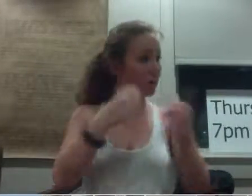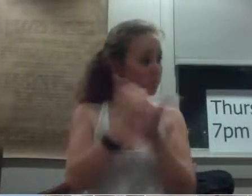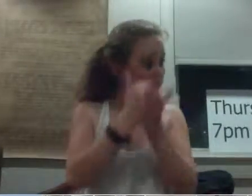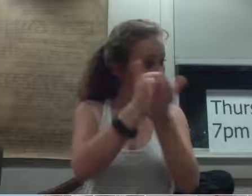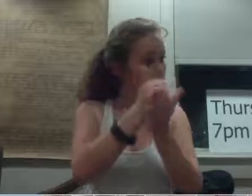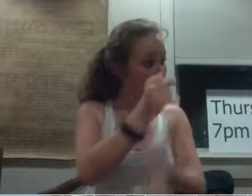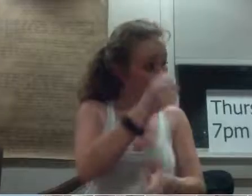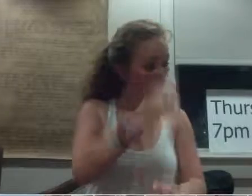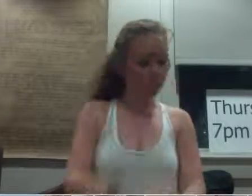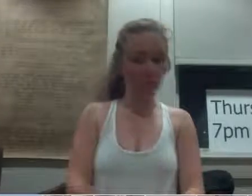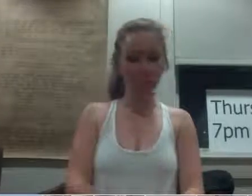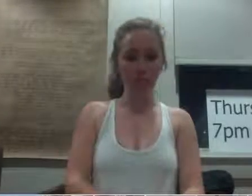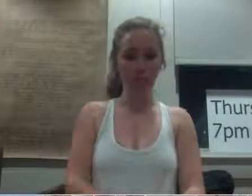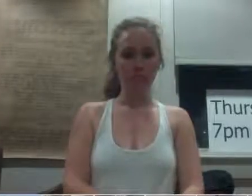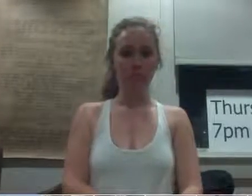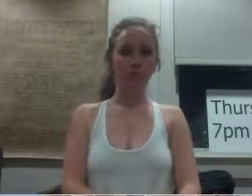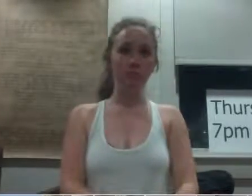So as car use goes down, pollution goes down.